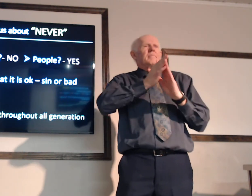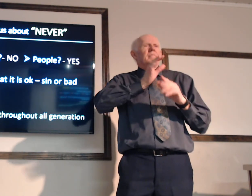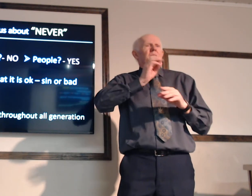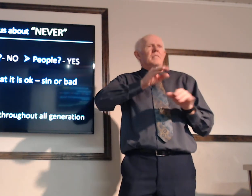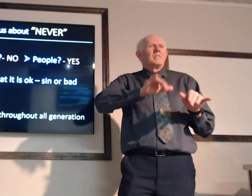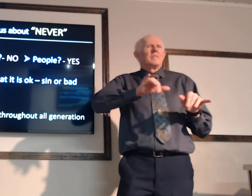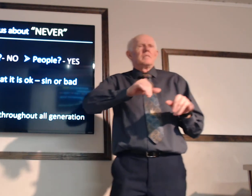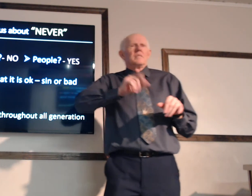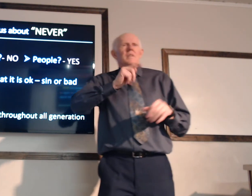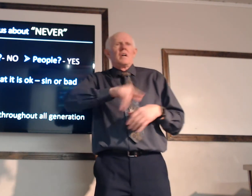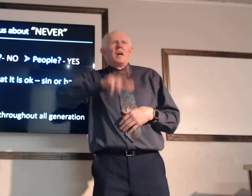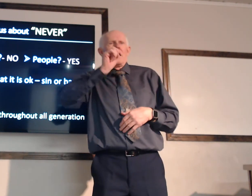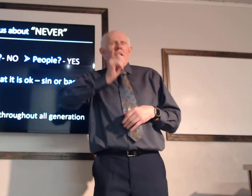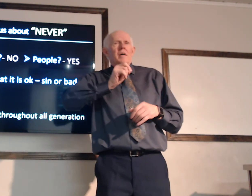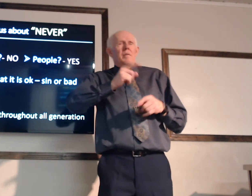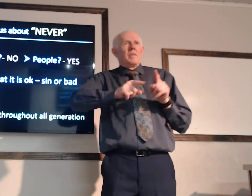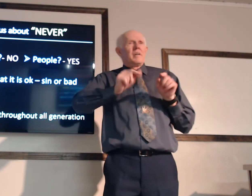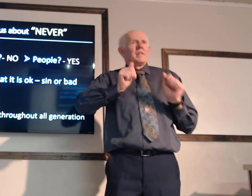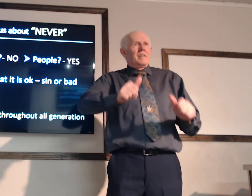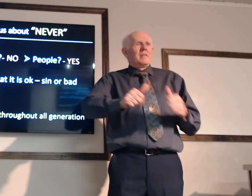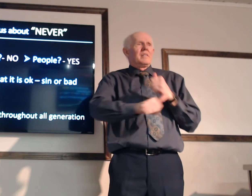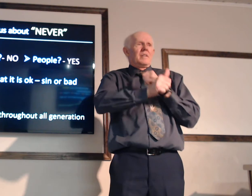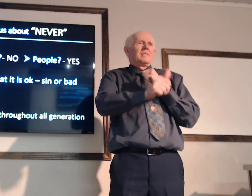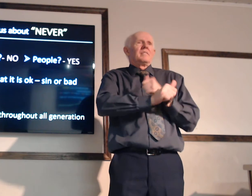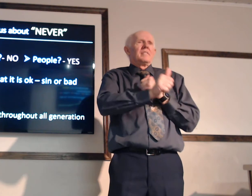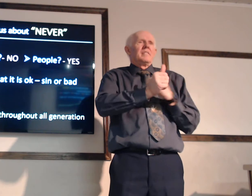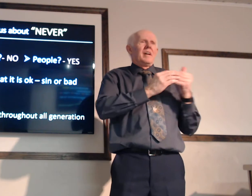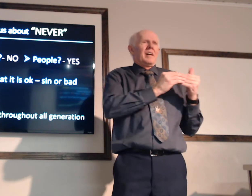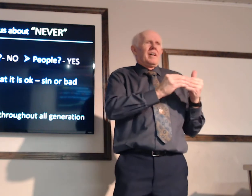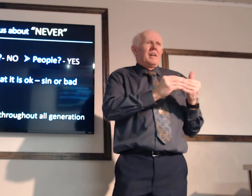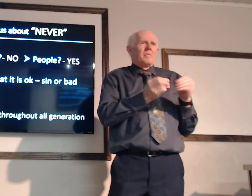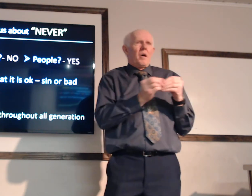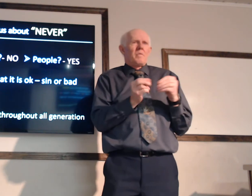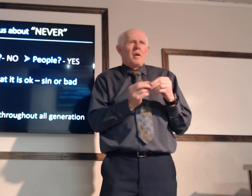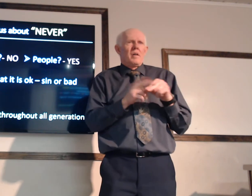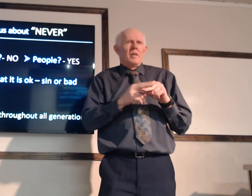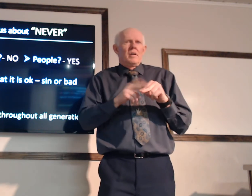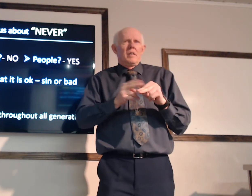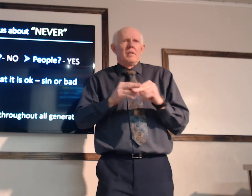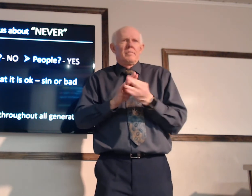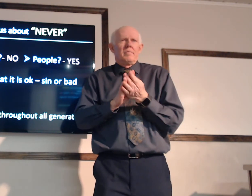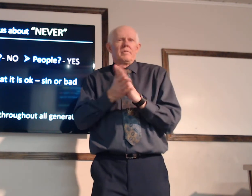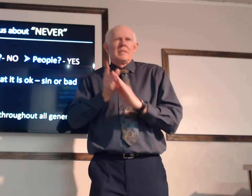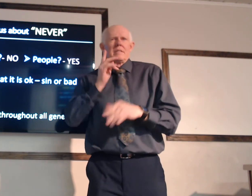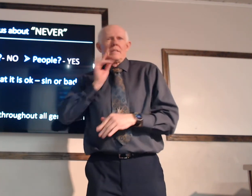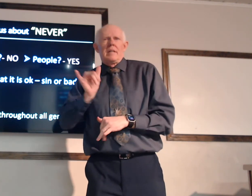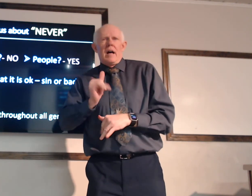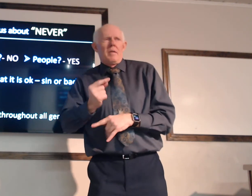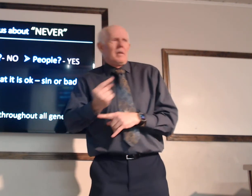and it becomes a style. Some things lead to danger, and it builds up and it builds